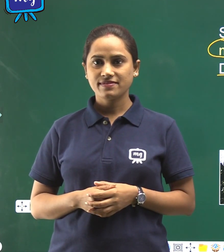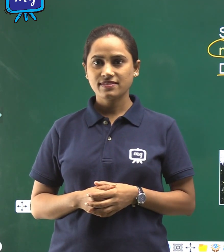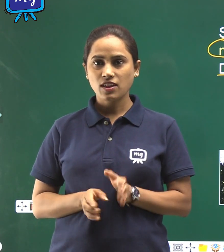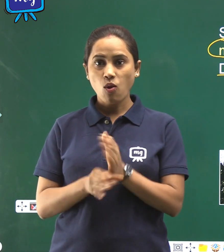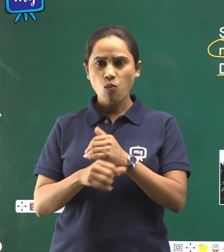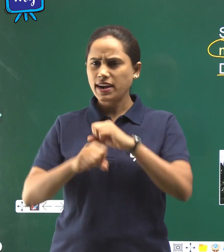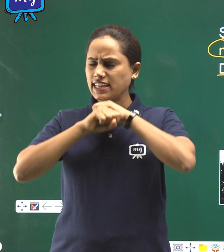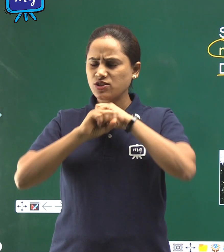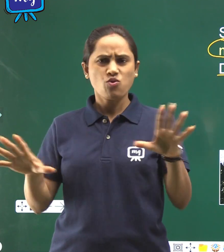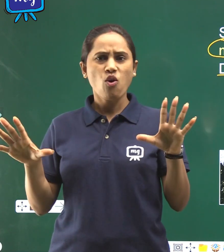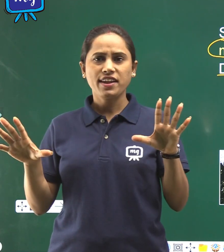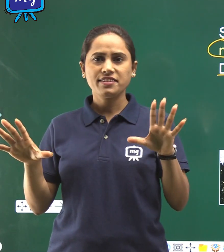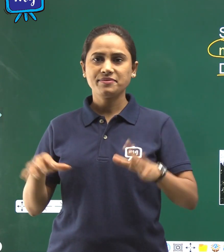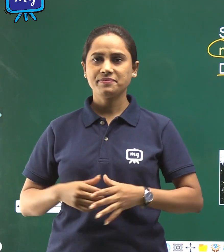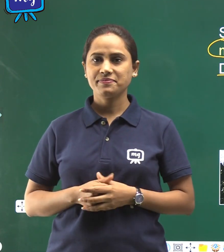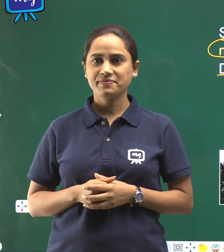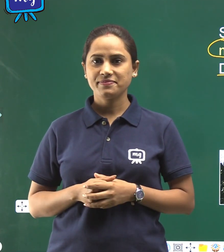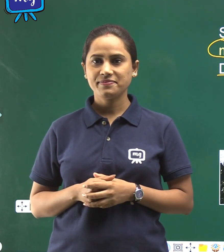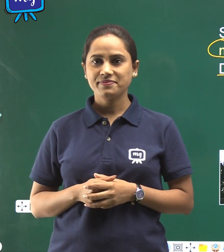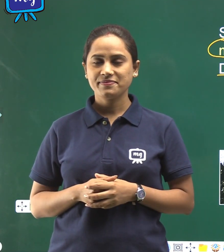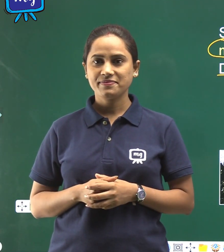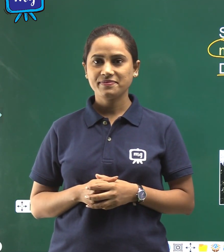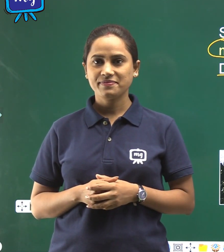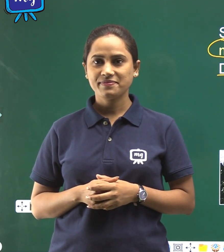were destroyed